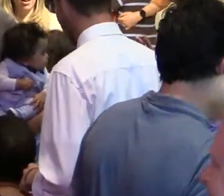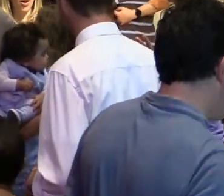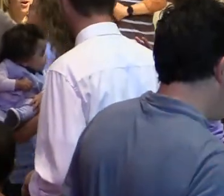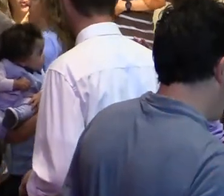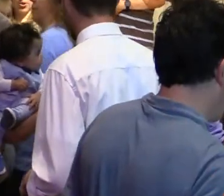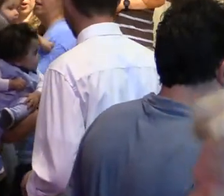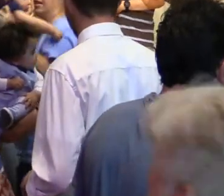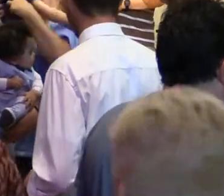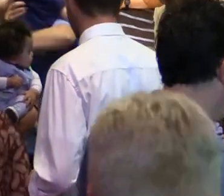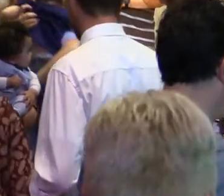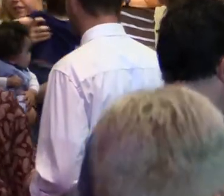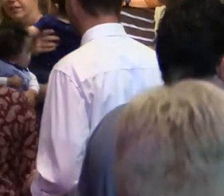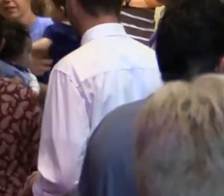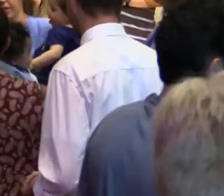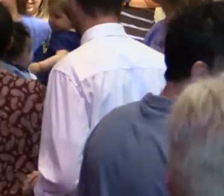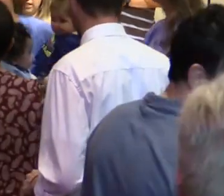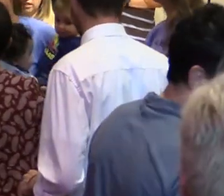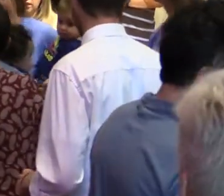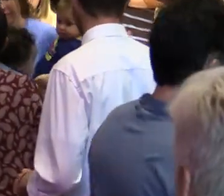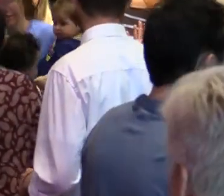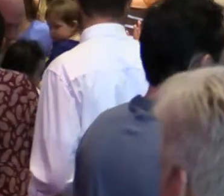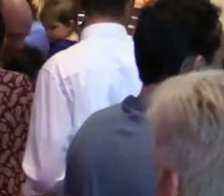Baba,